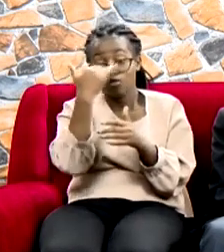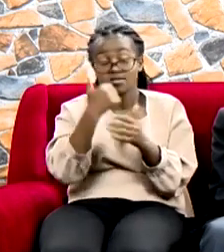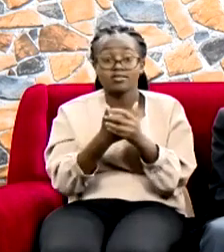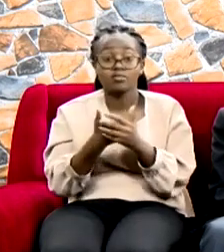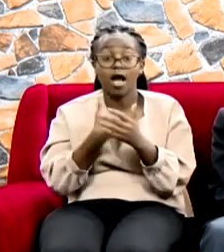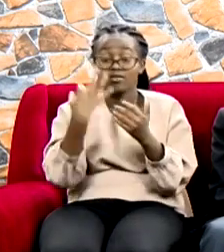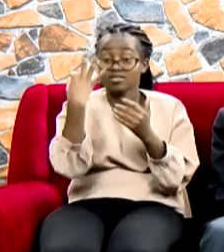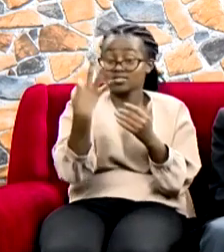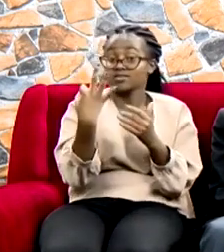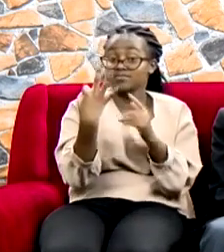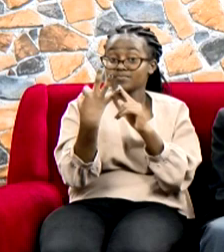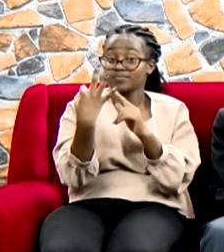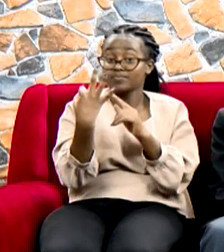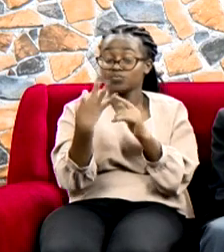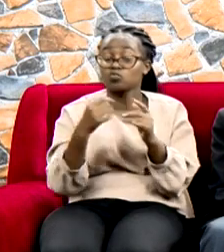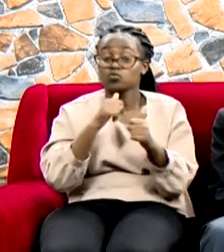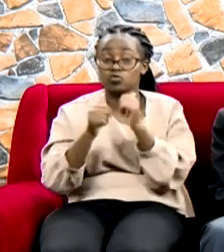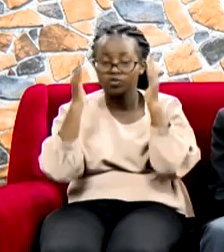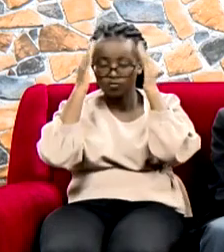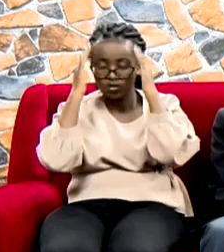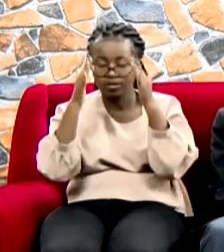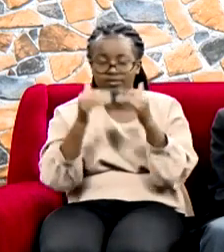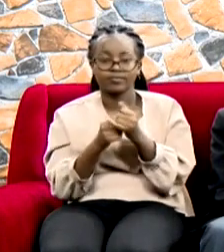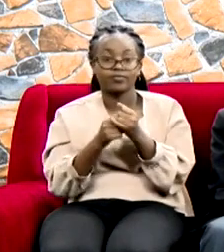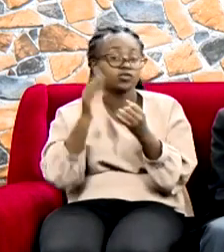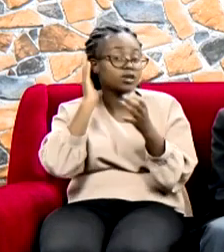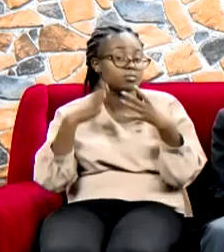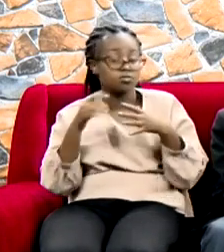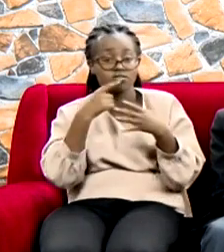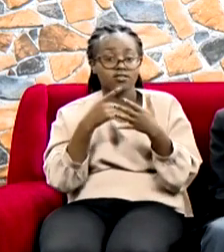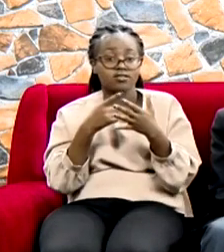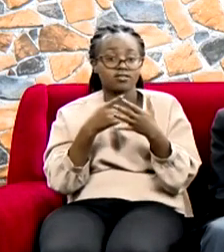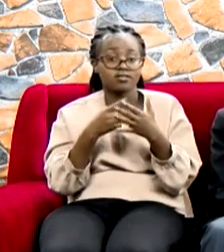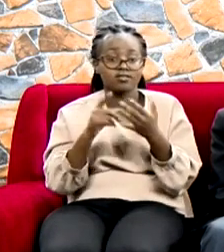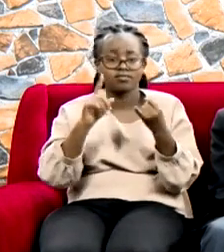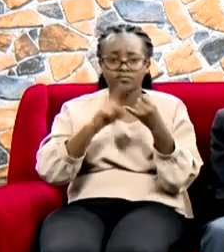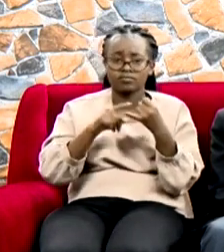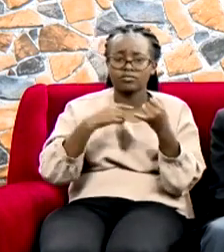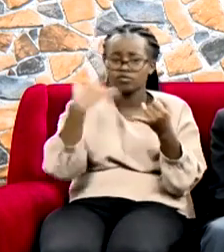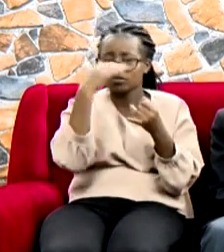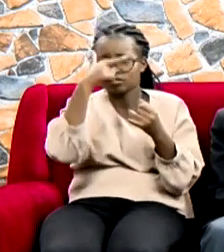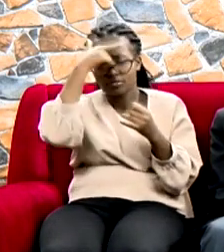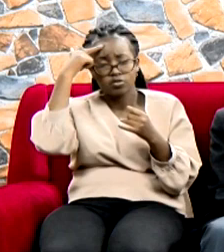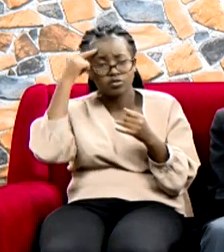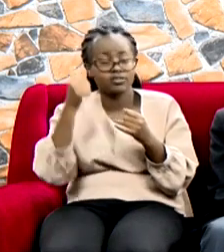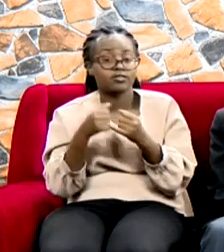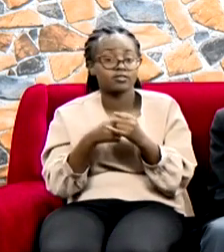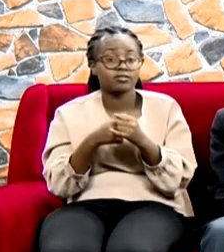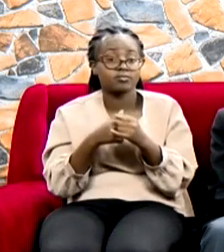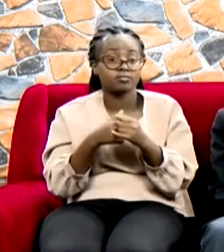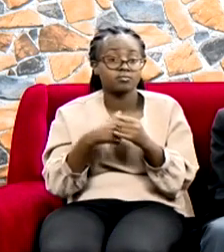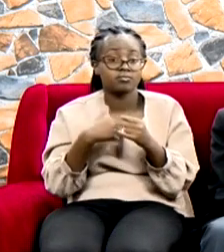are three main areas that you'll focus on. So you'll hear people saying child A is autistic because